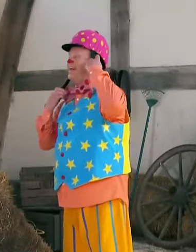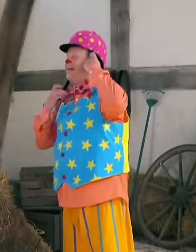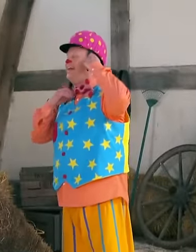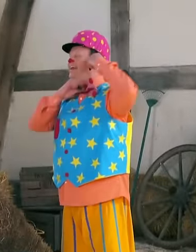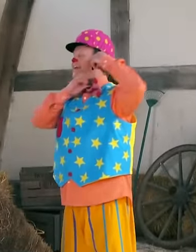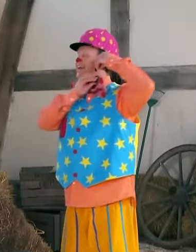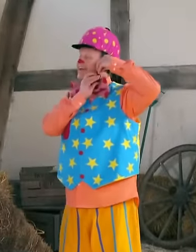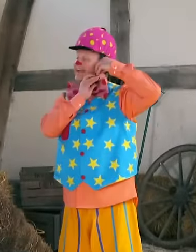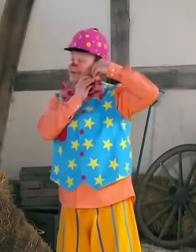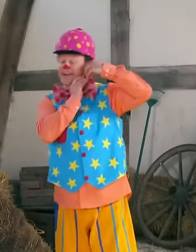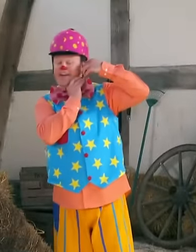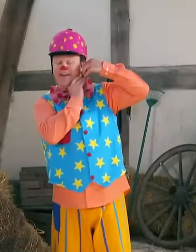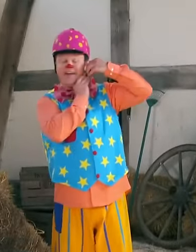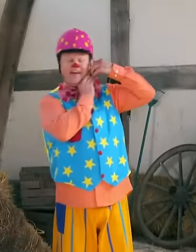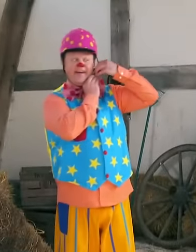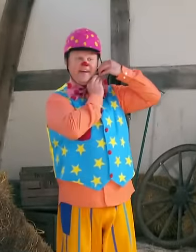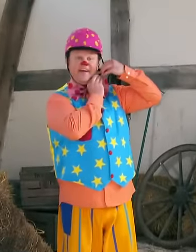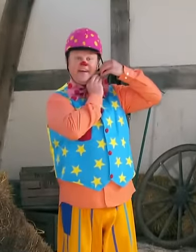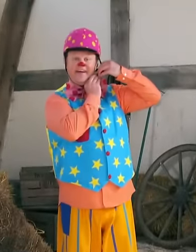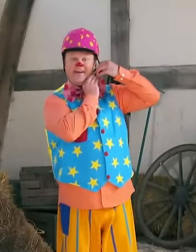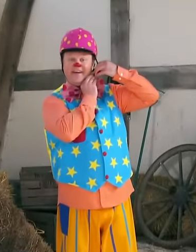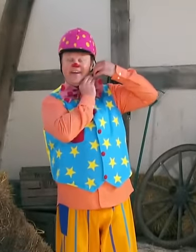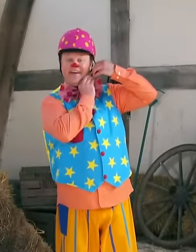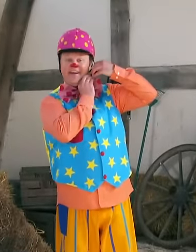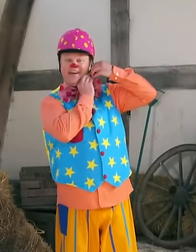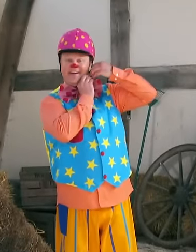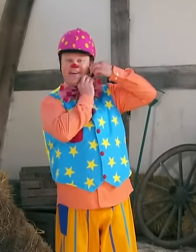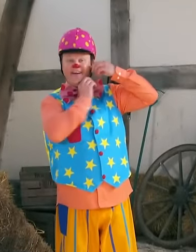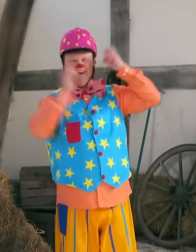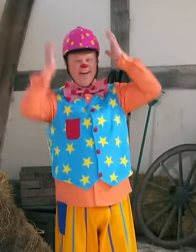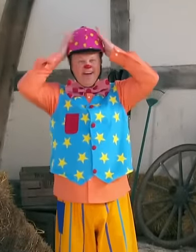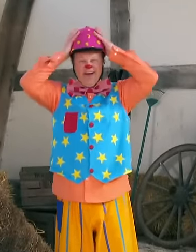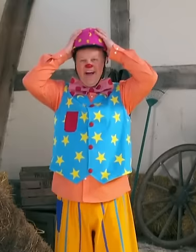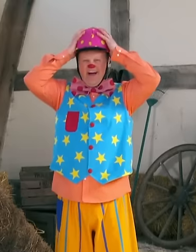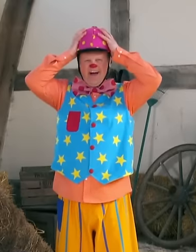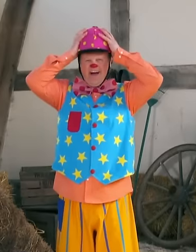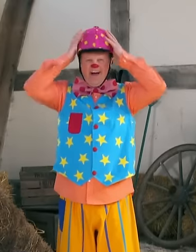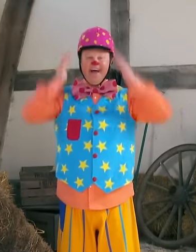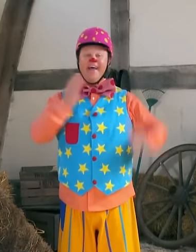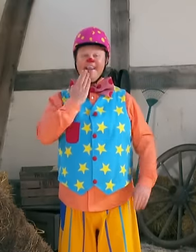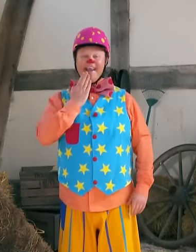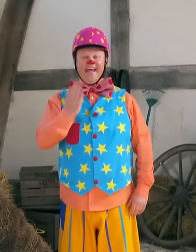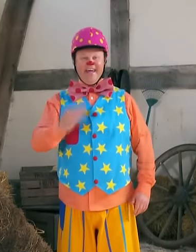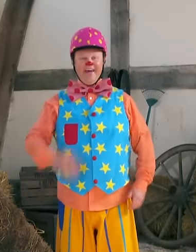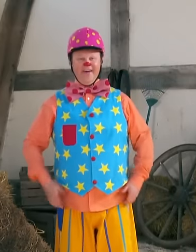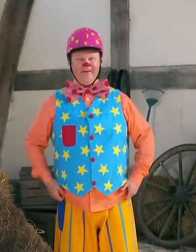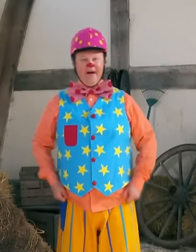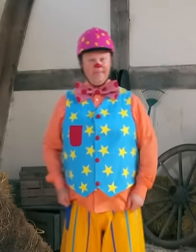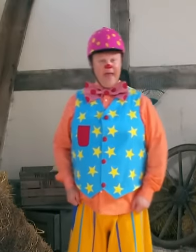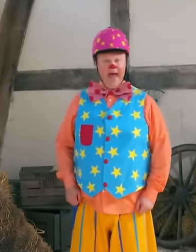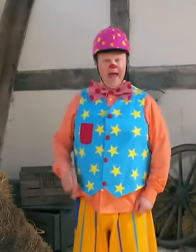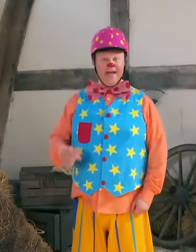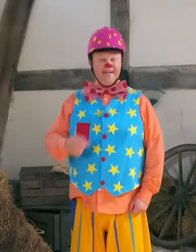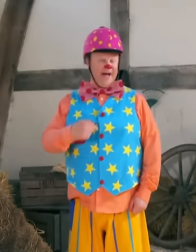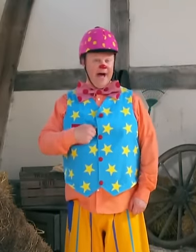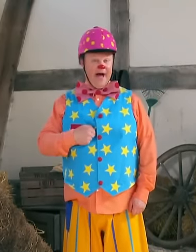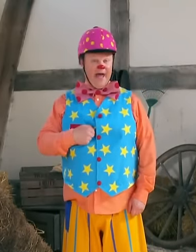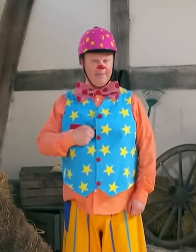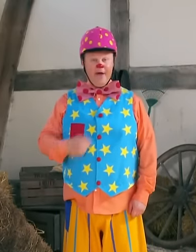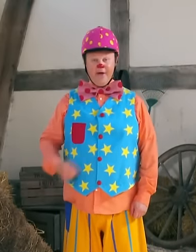Hello, Mr. Tumble. You look very smart. Thank you. And I'm going